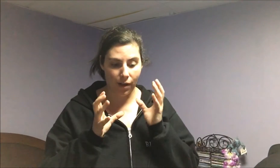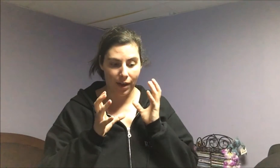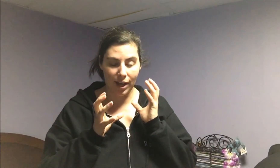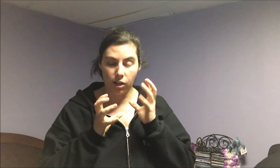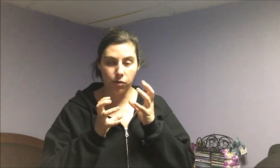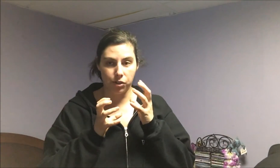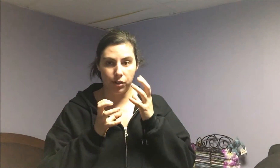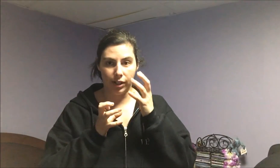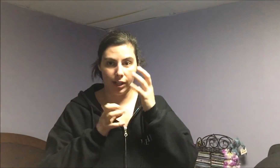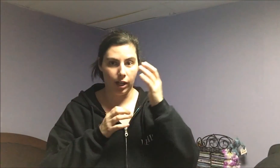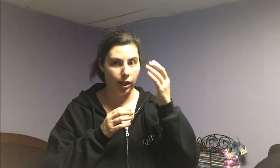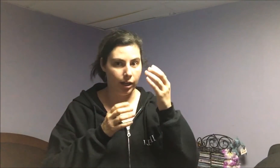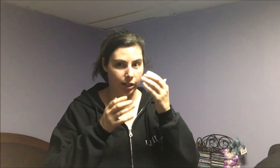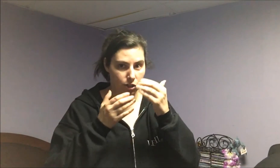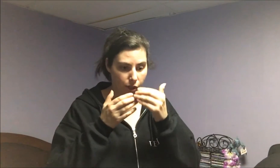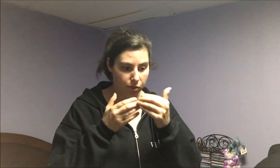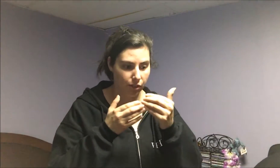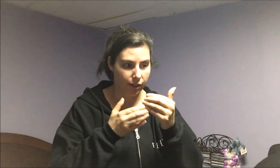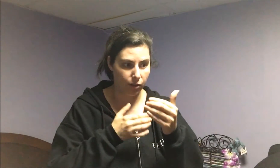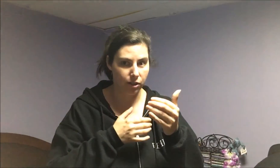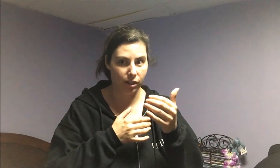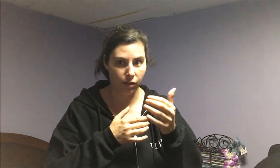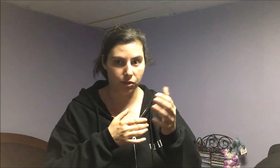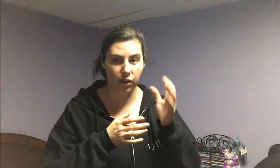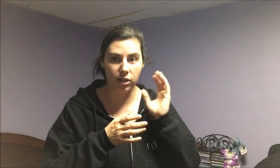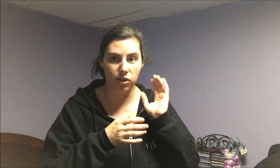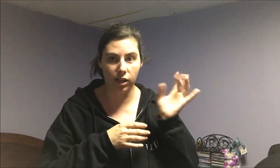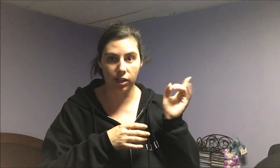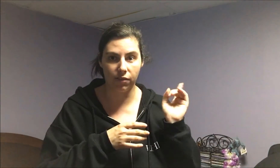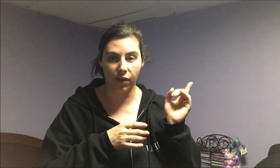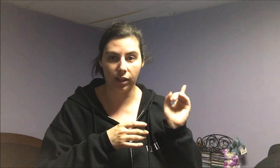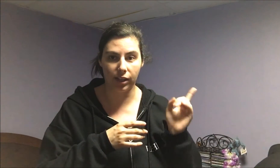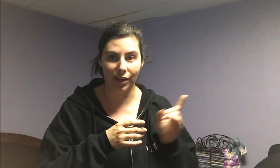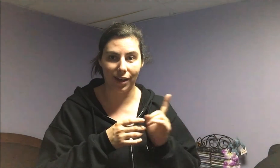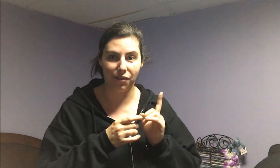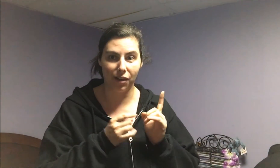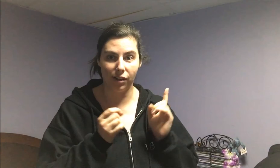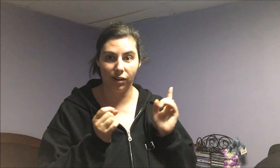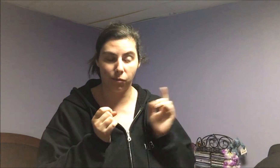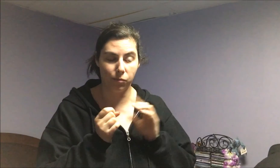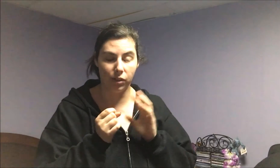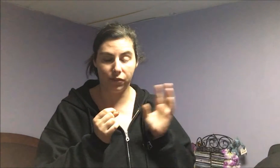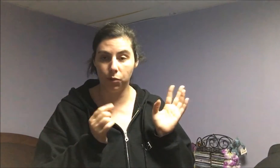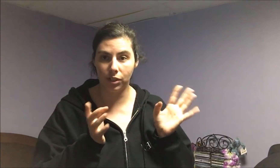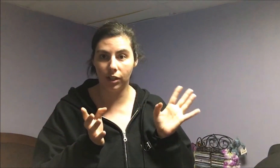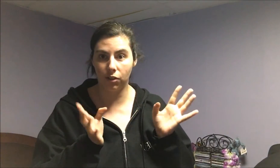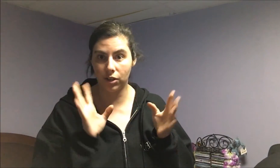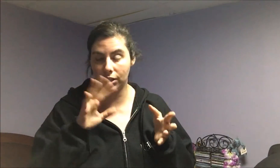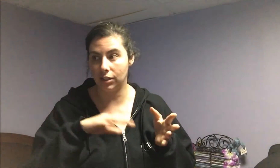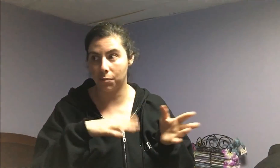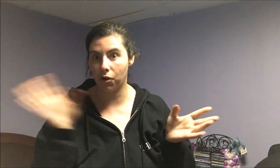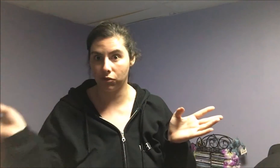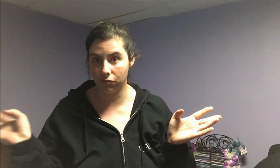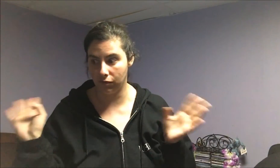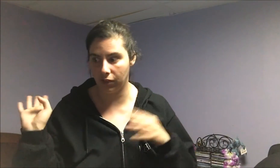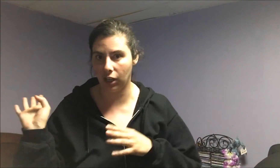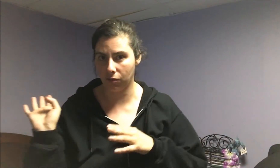I get closer an inch closer and closer, and Jenna can validate, and if you see, you're gonna see tomorrow's video, it's